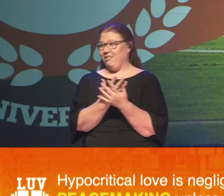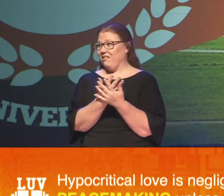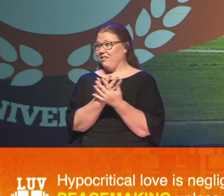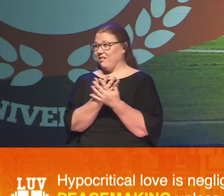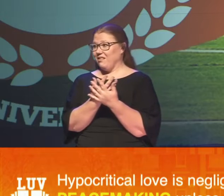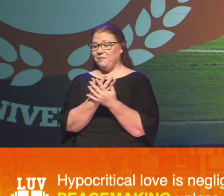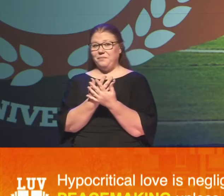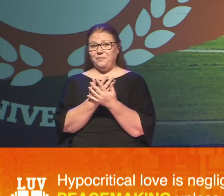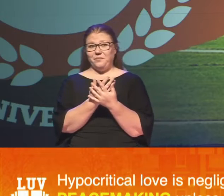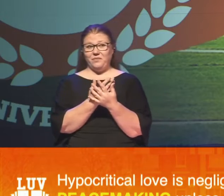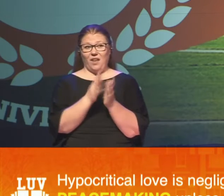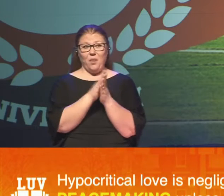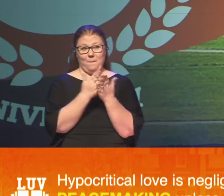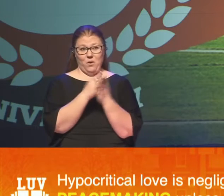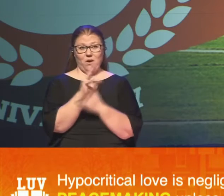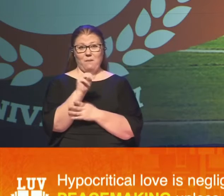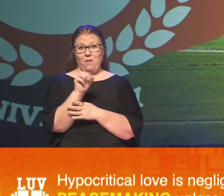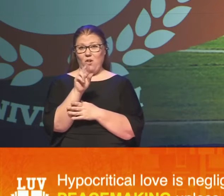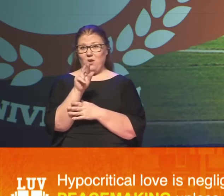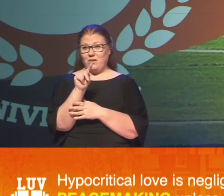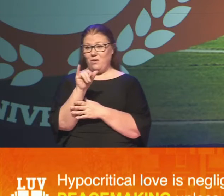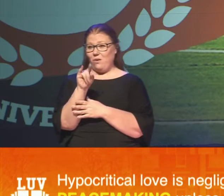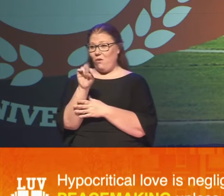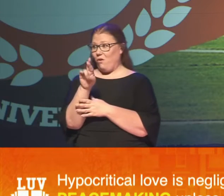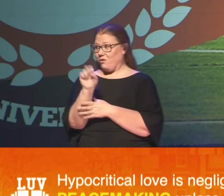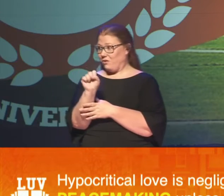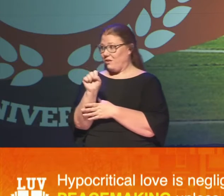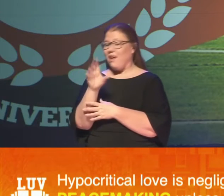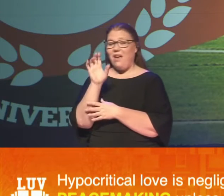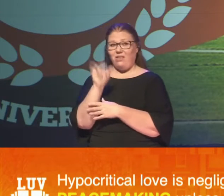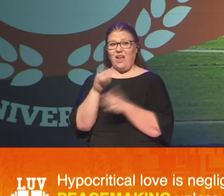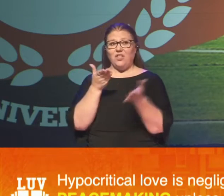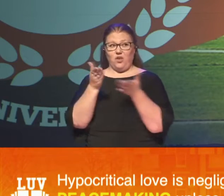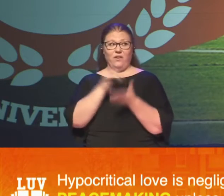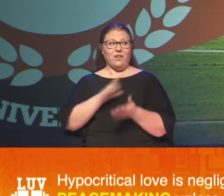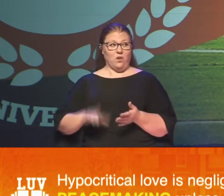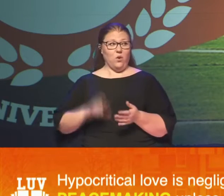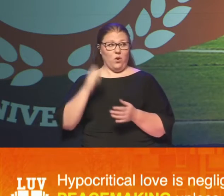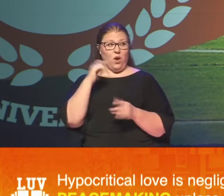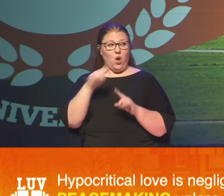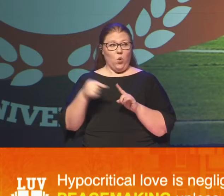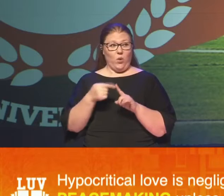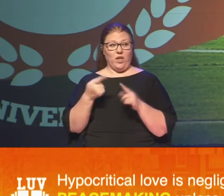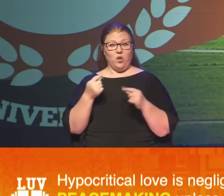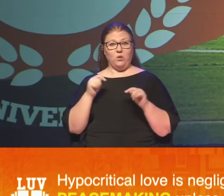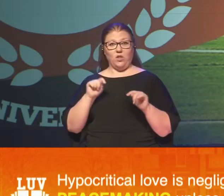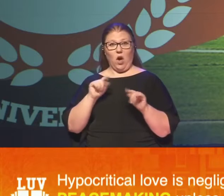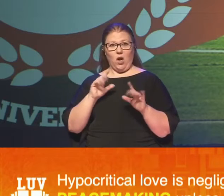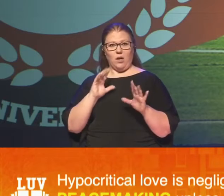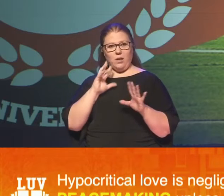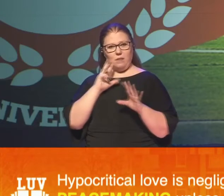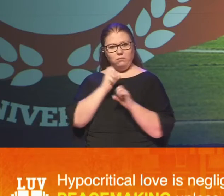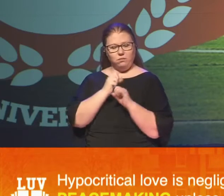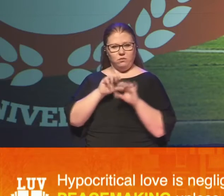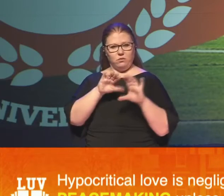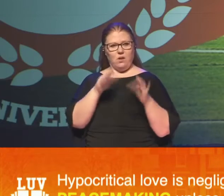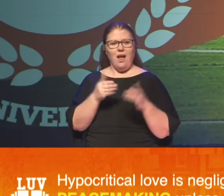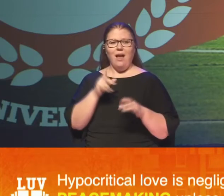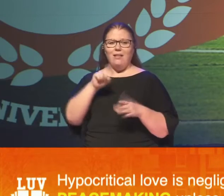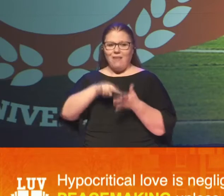Like we have Book of Martyrs because that's like serving the Lord. Like when you start pushing into wholeness, that means you start stepping into the